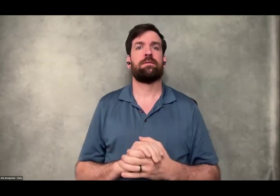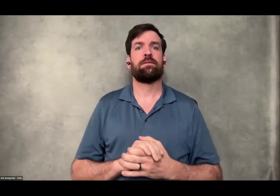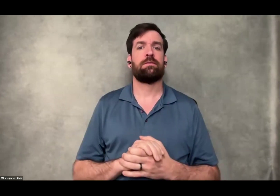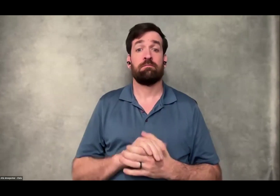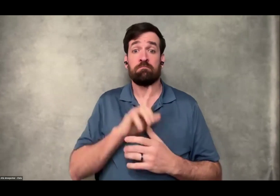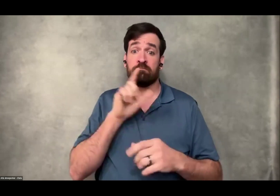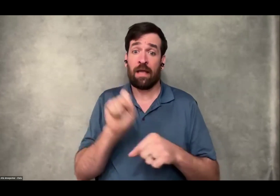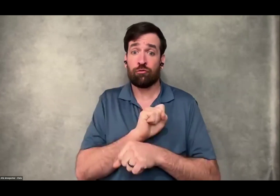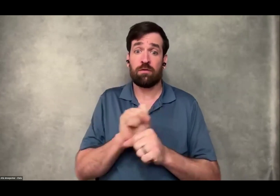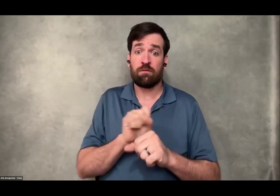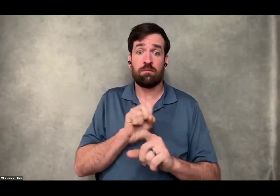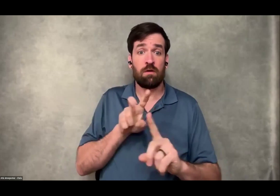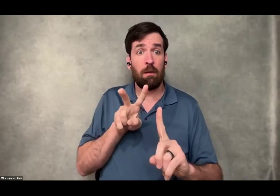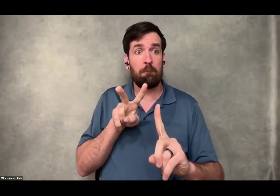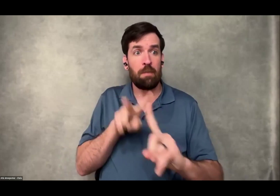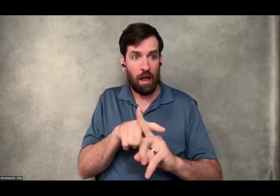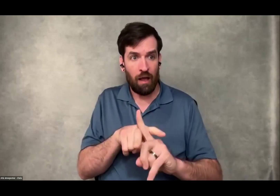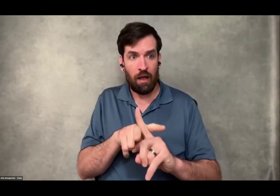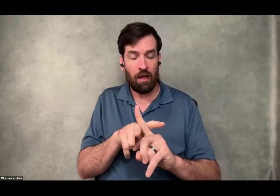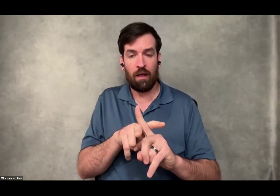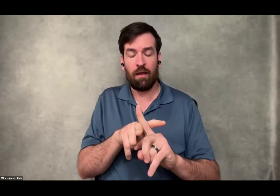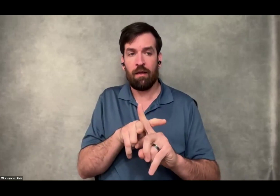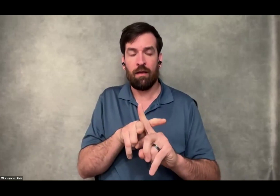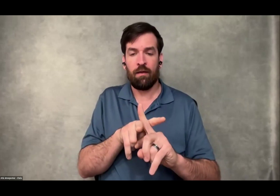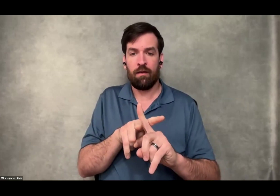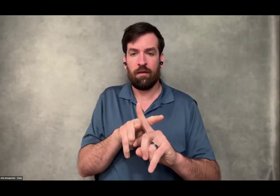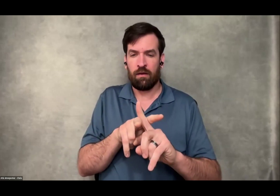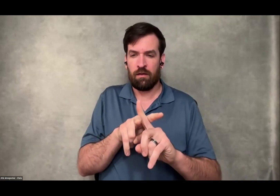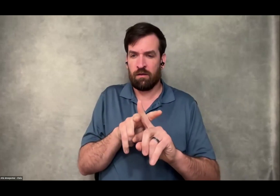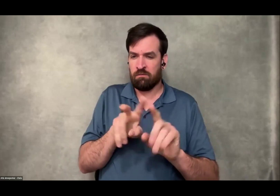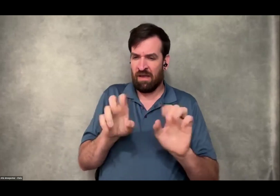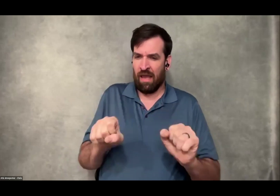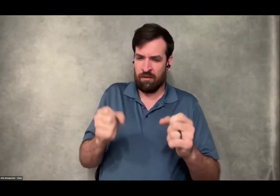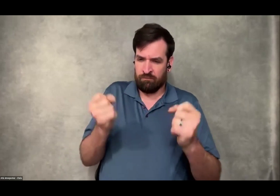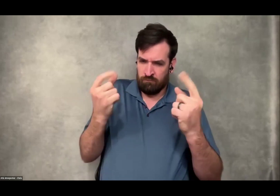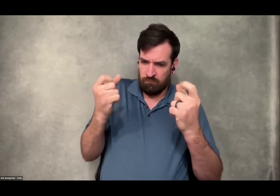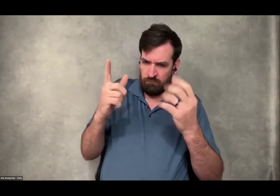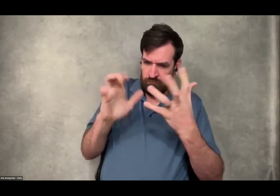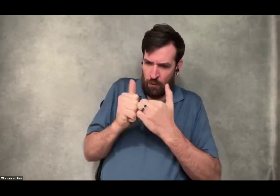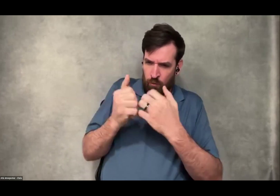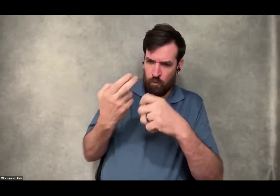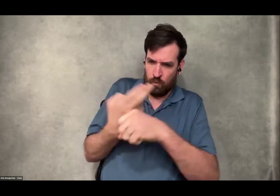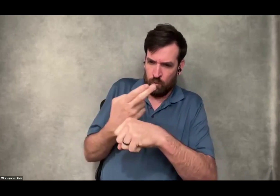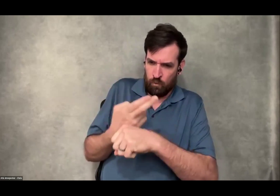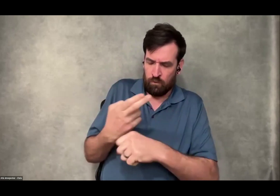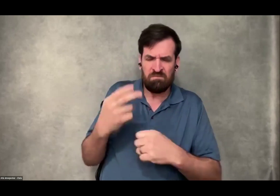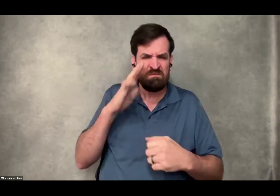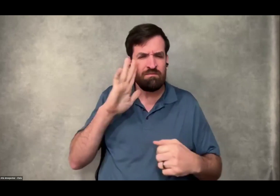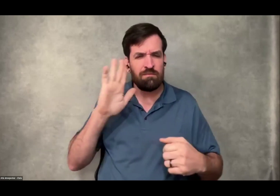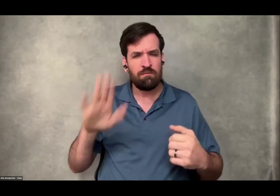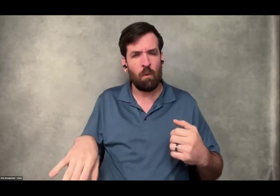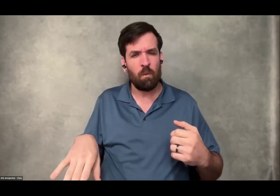actually applying it in a way that is tangible for an individual, right? We all know